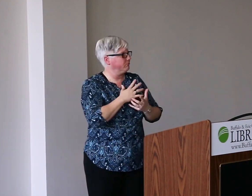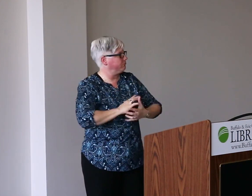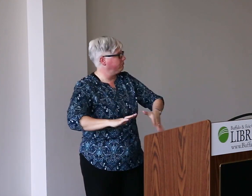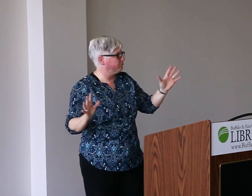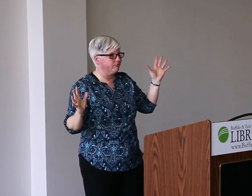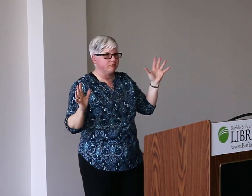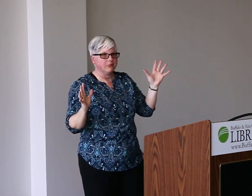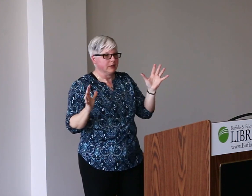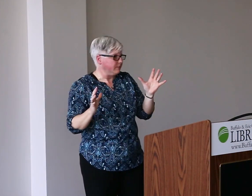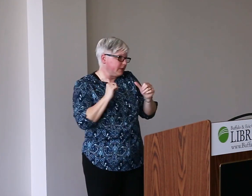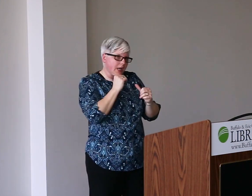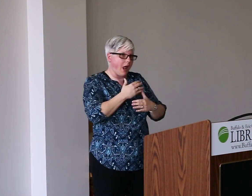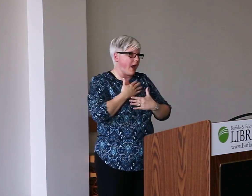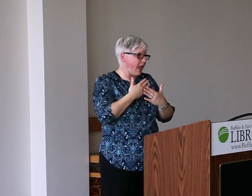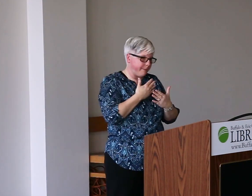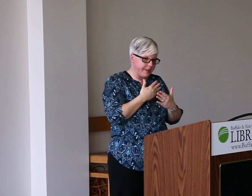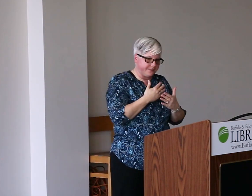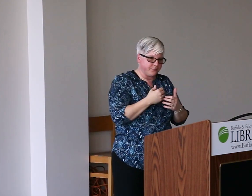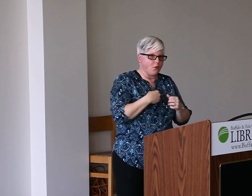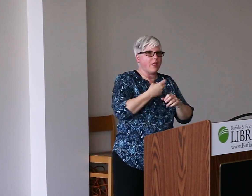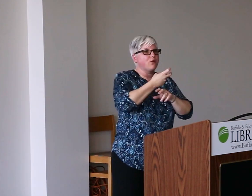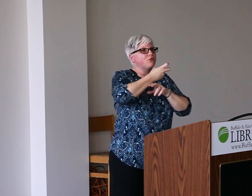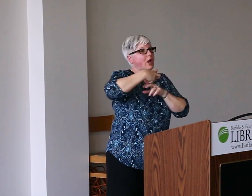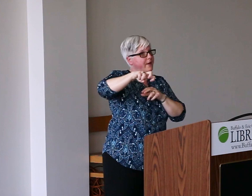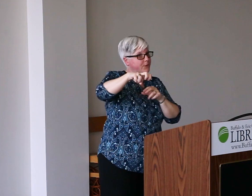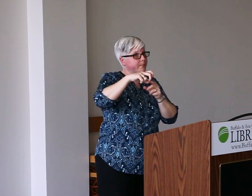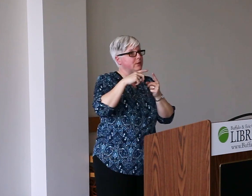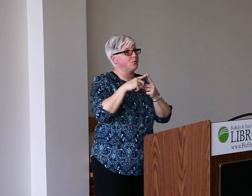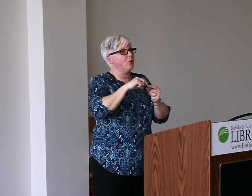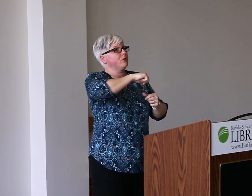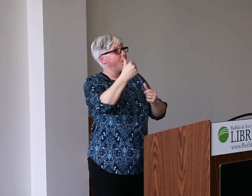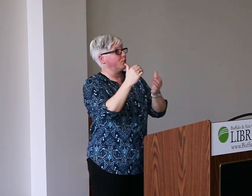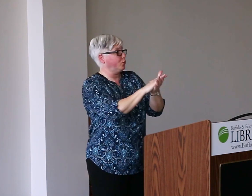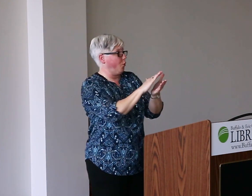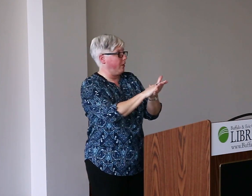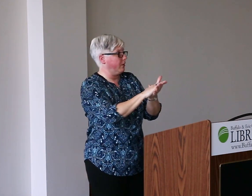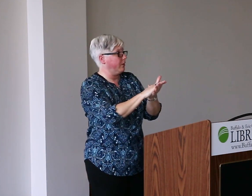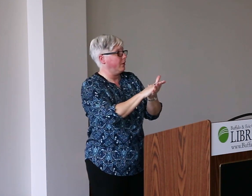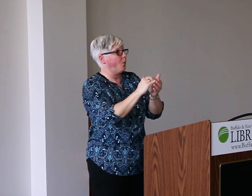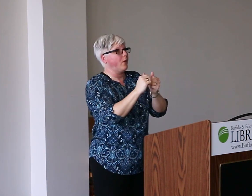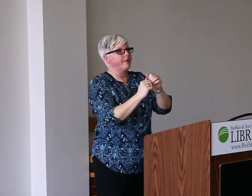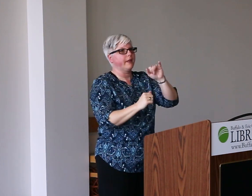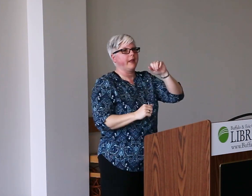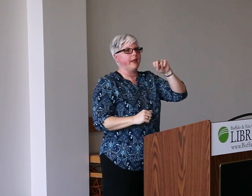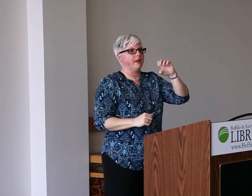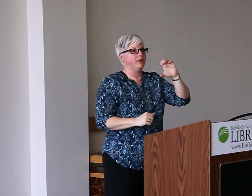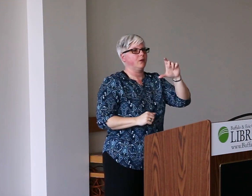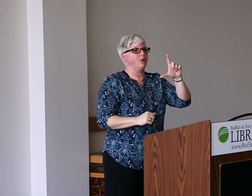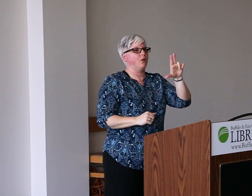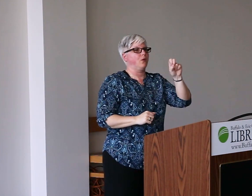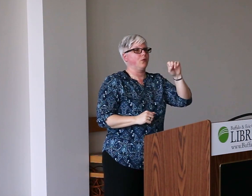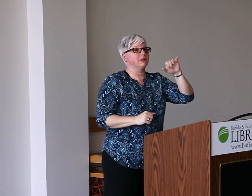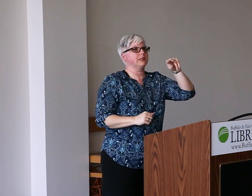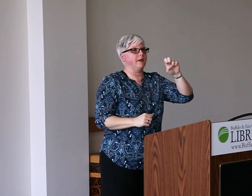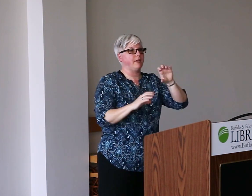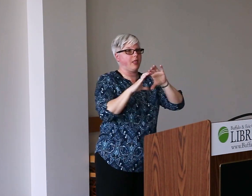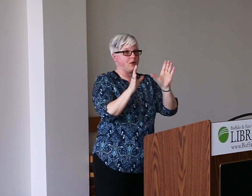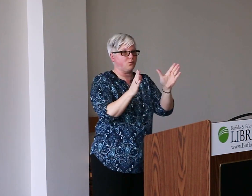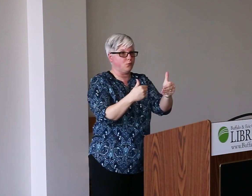was miserable. I was not happy. So they transferred me to another school with an